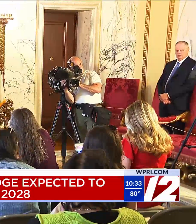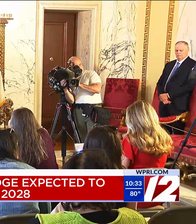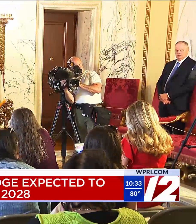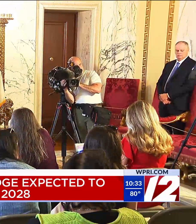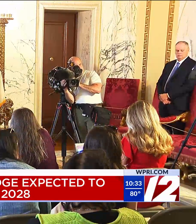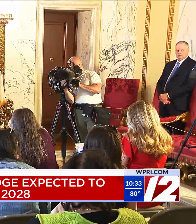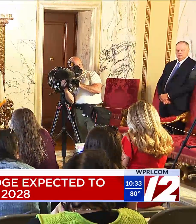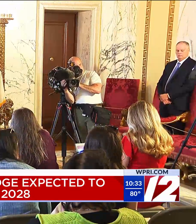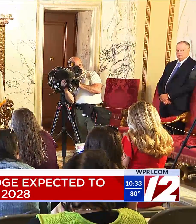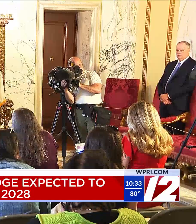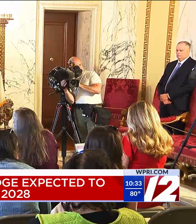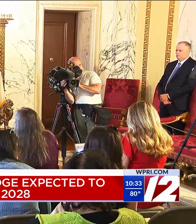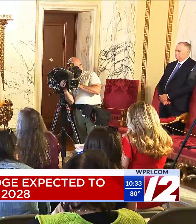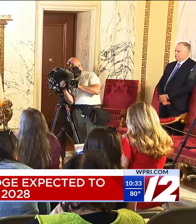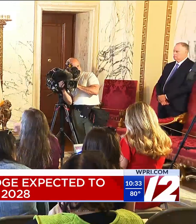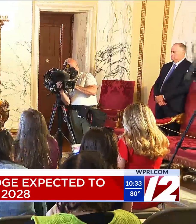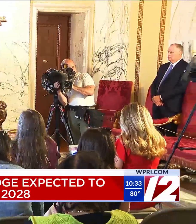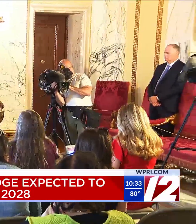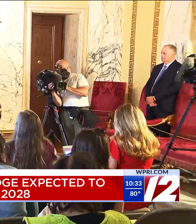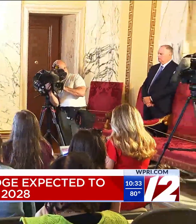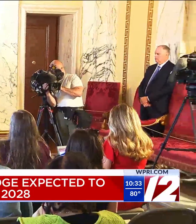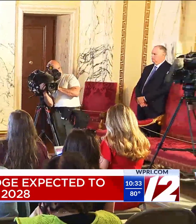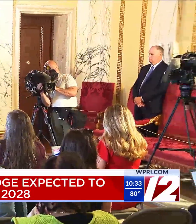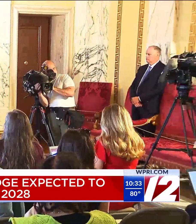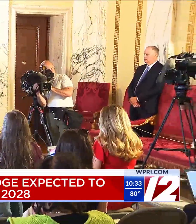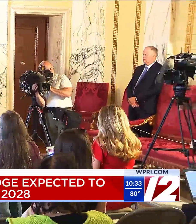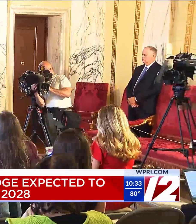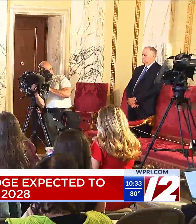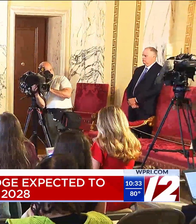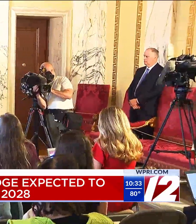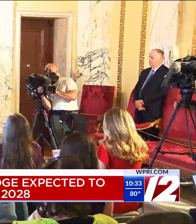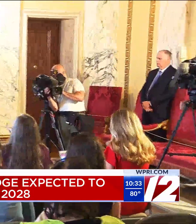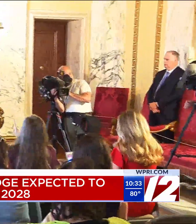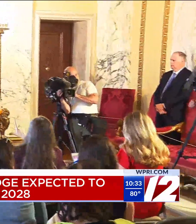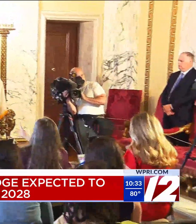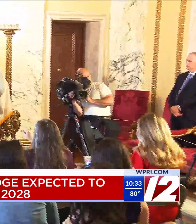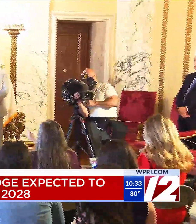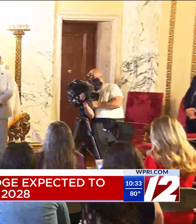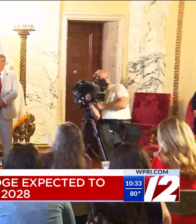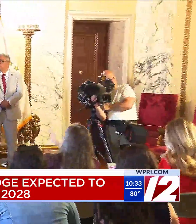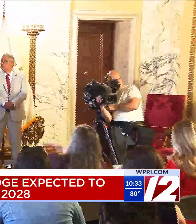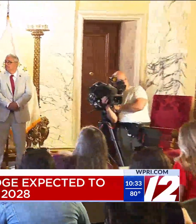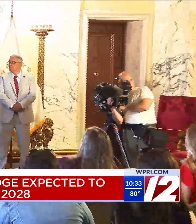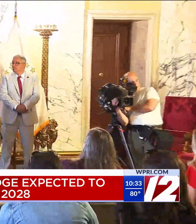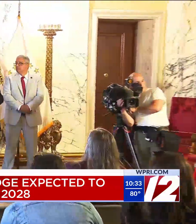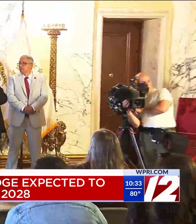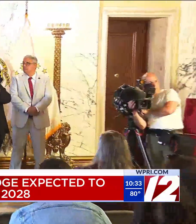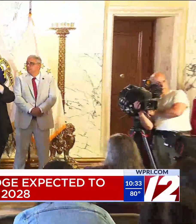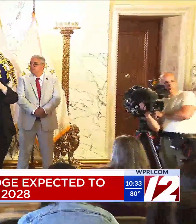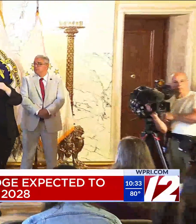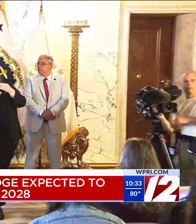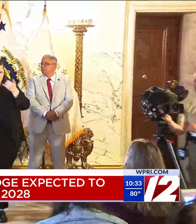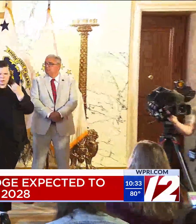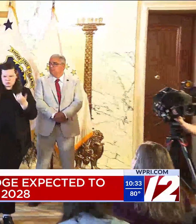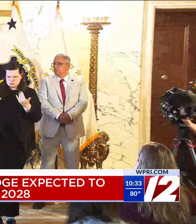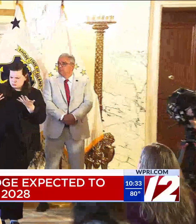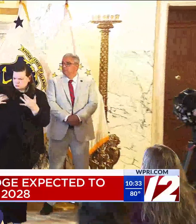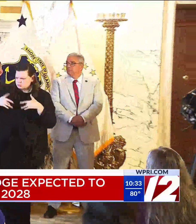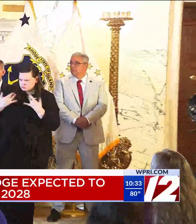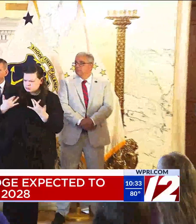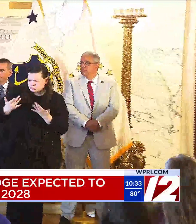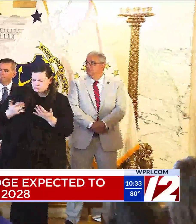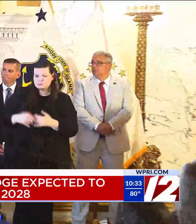last year, hopefully being done at the end of next year? So Brian, and I'll let Peter kind of fill in the blanks here,